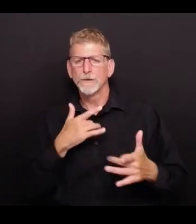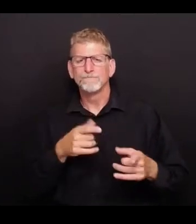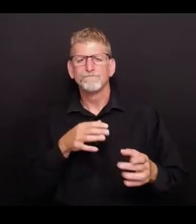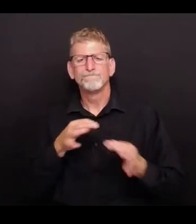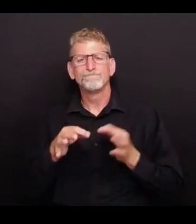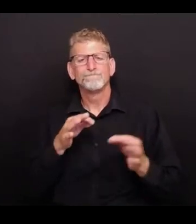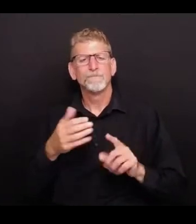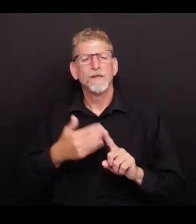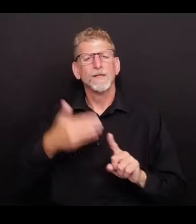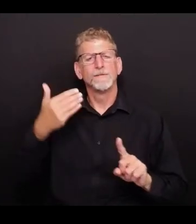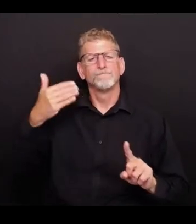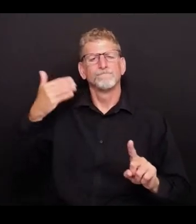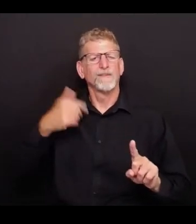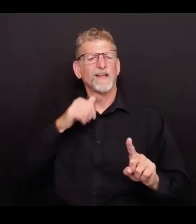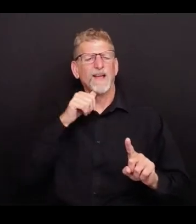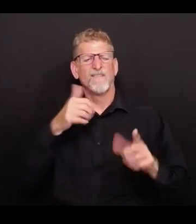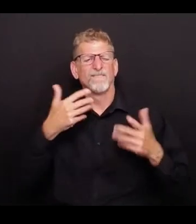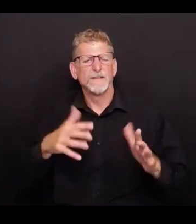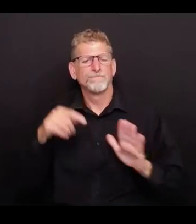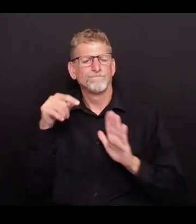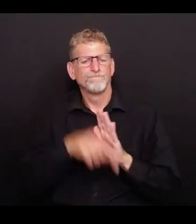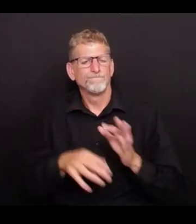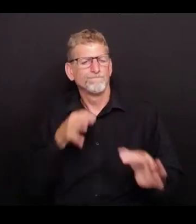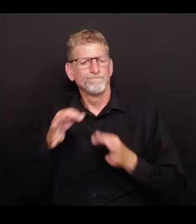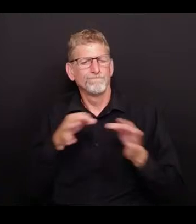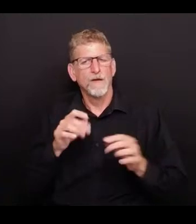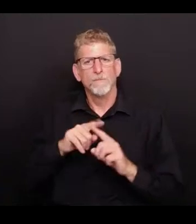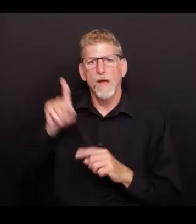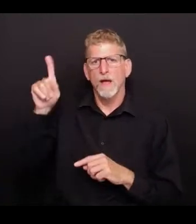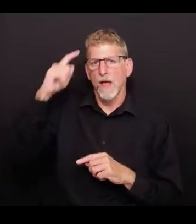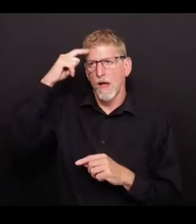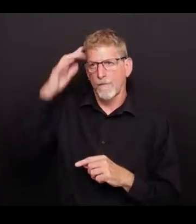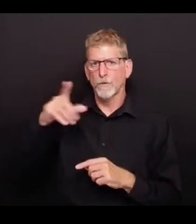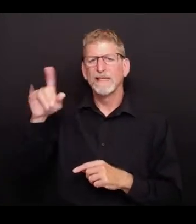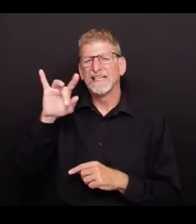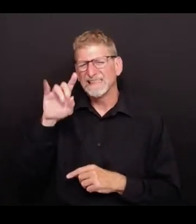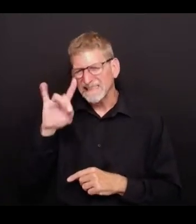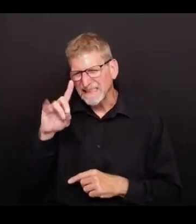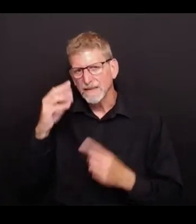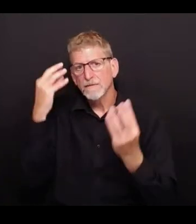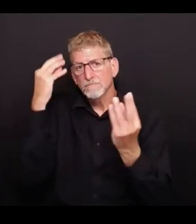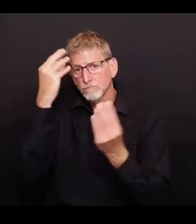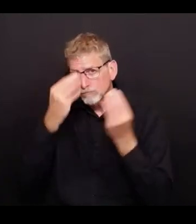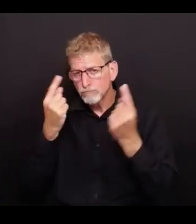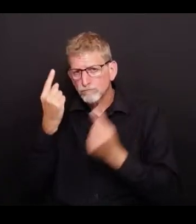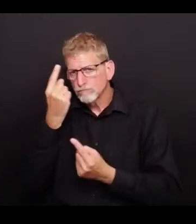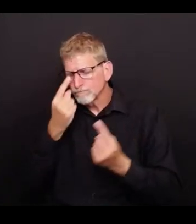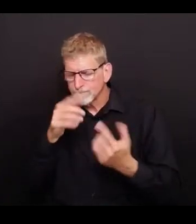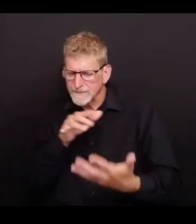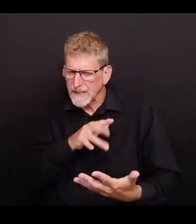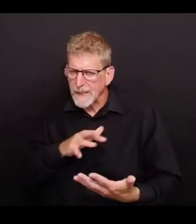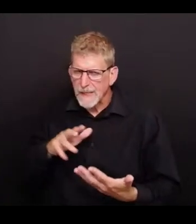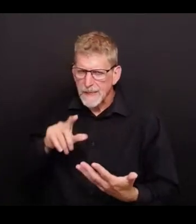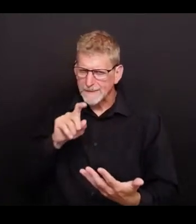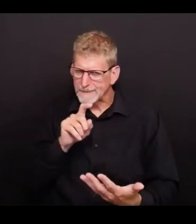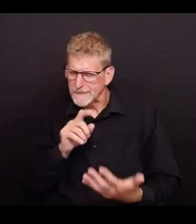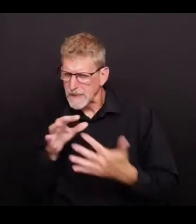give is just, as the governor said, we are looking at options that might help, people